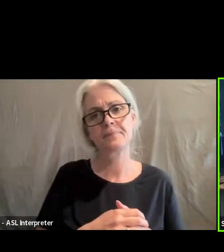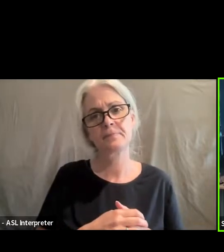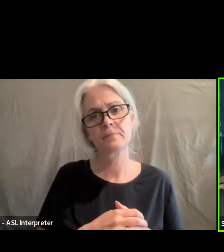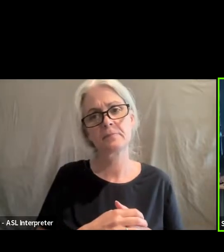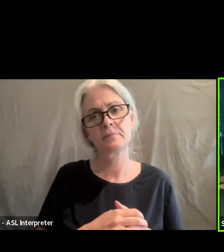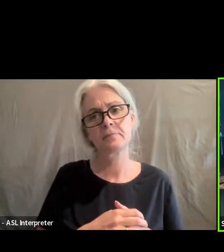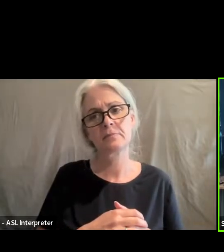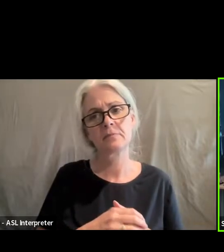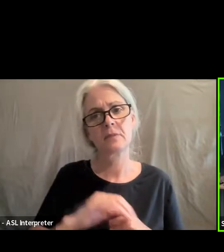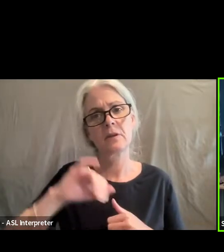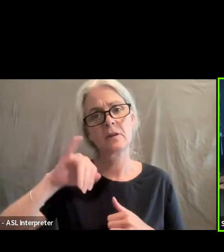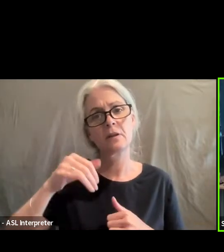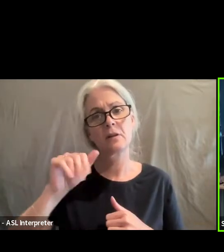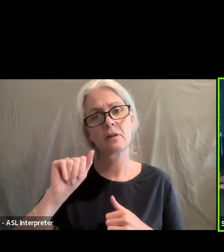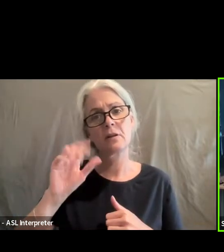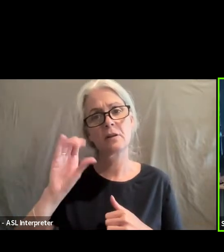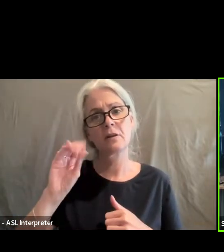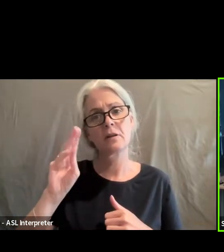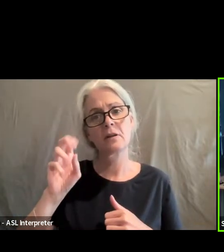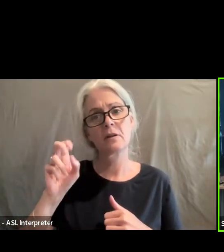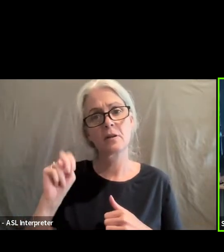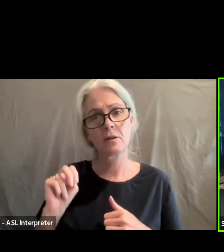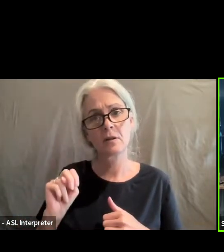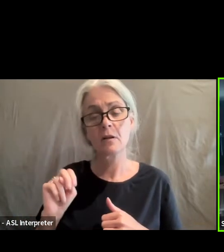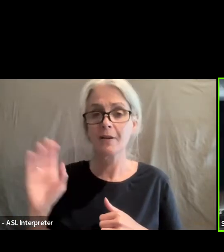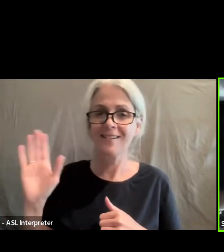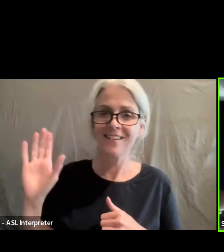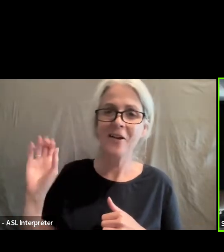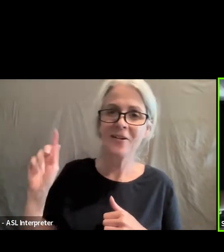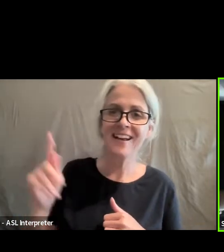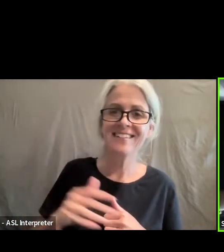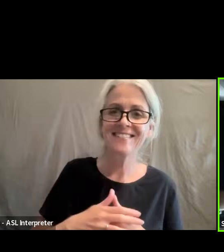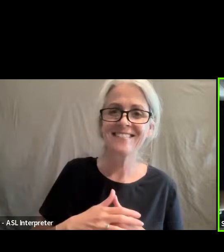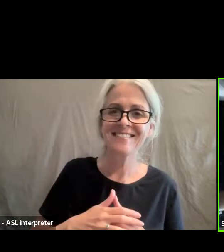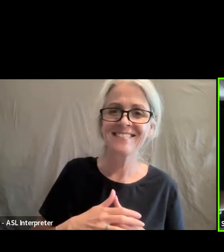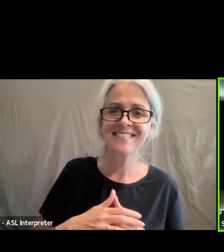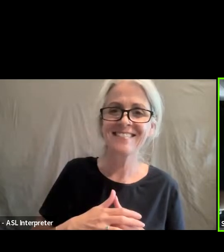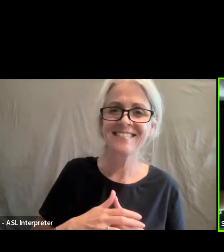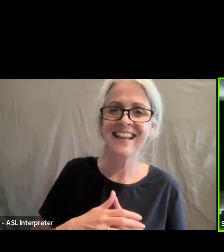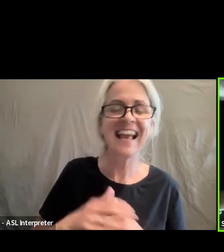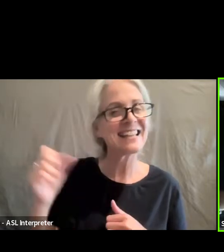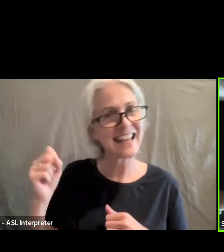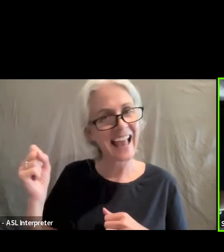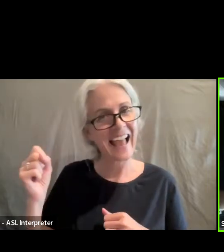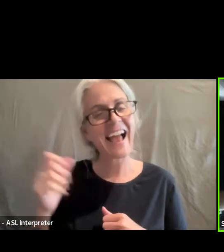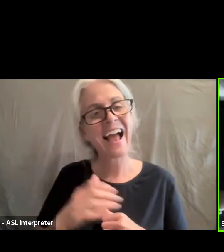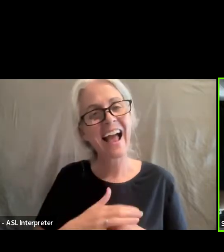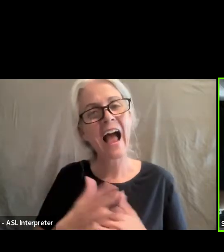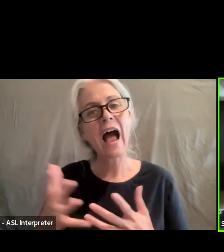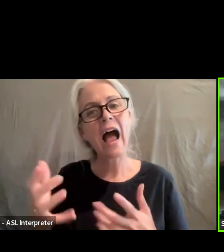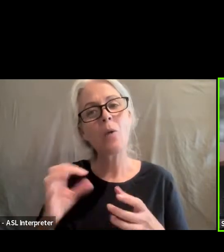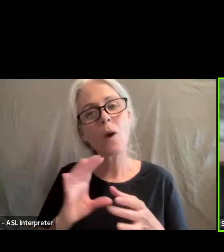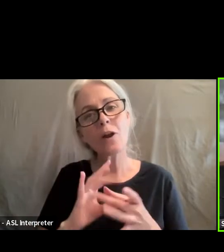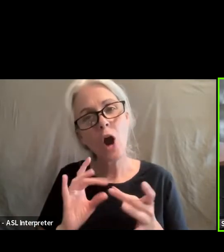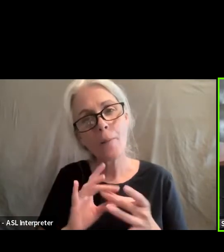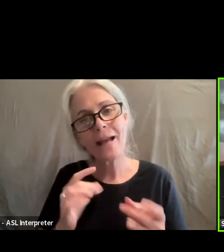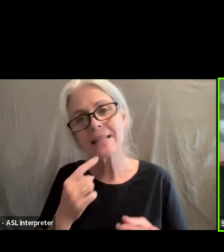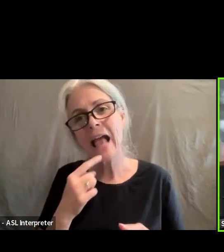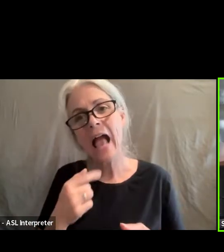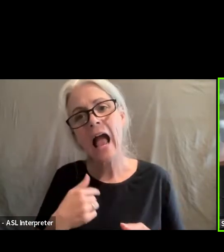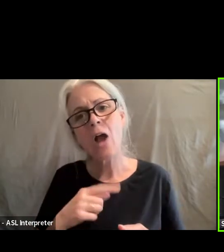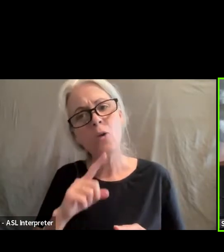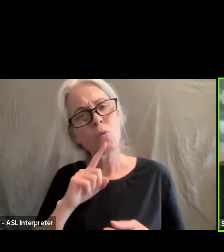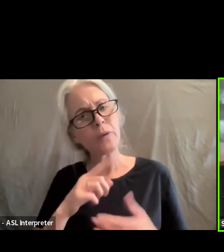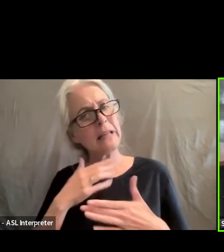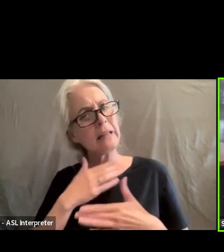Trustee Jacobson? Or Okay, all right. So yeah, I just want to comment and say I do